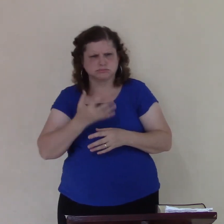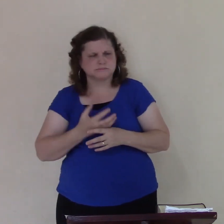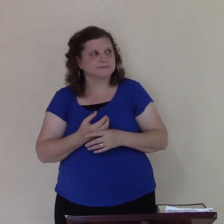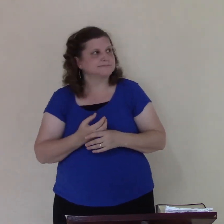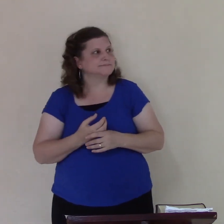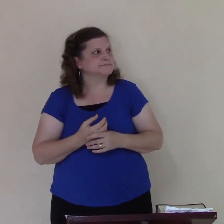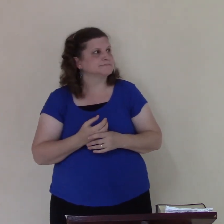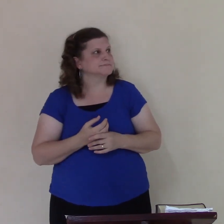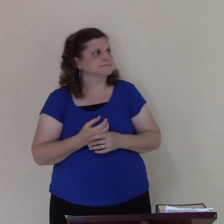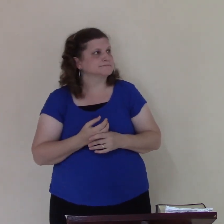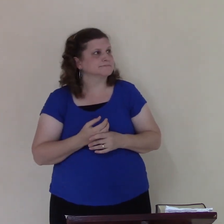okay